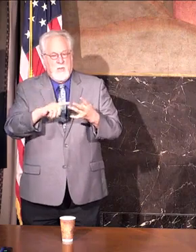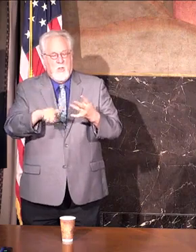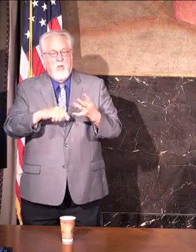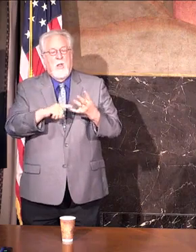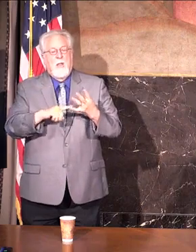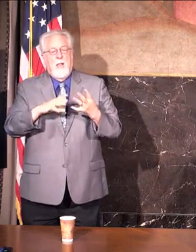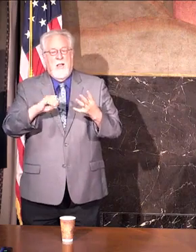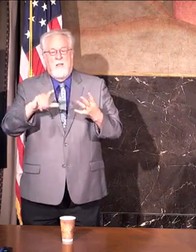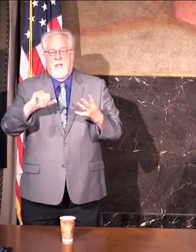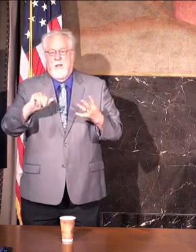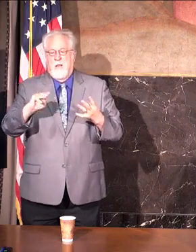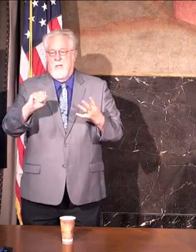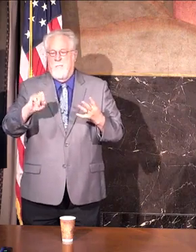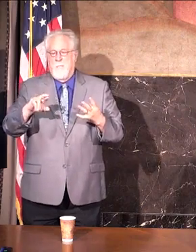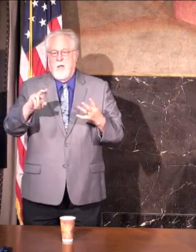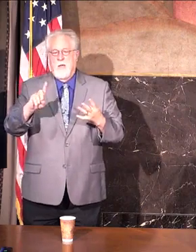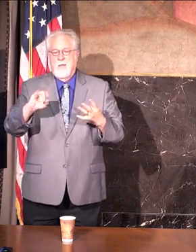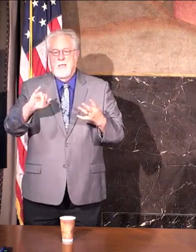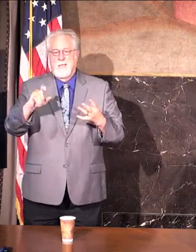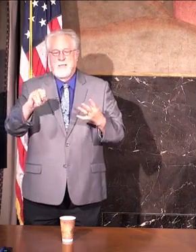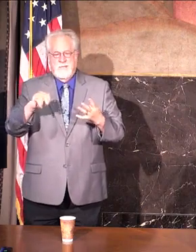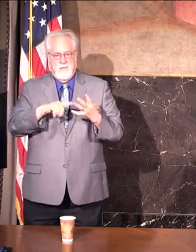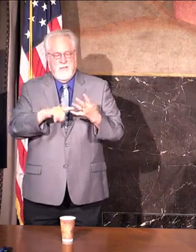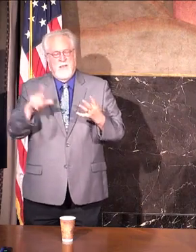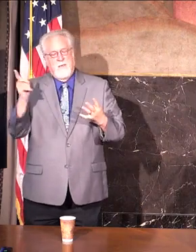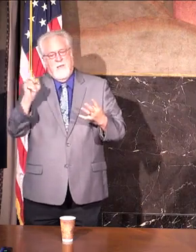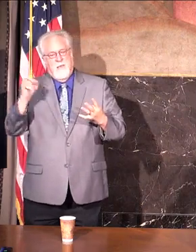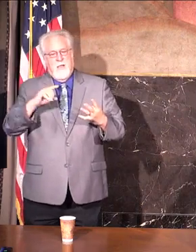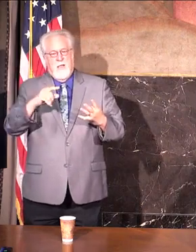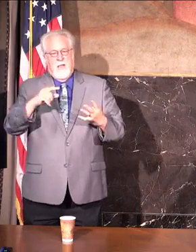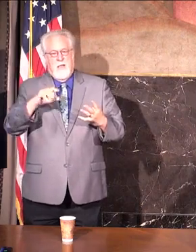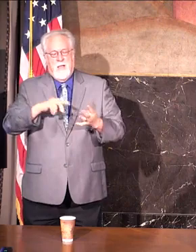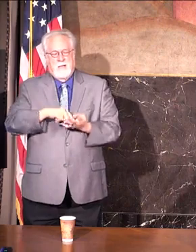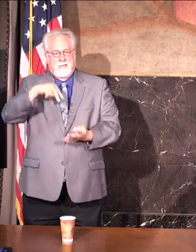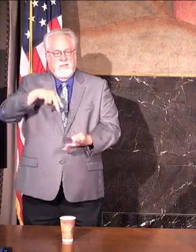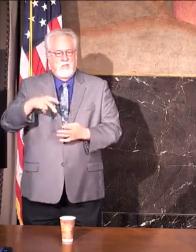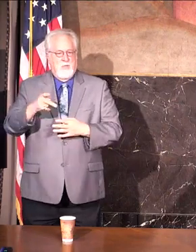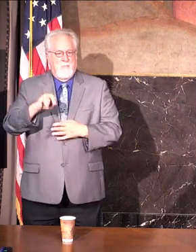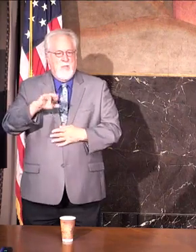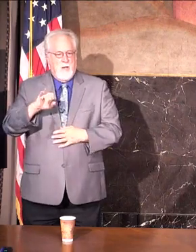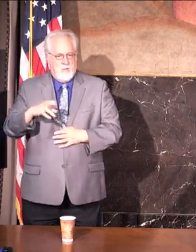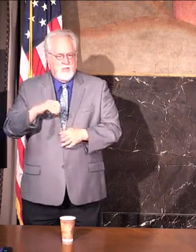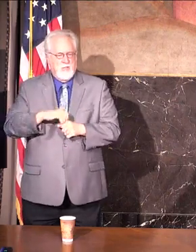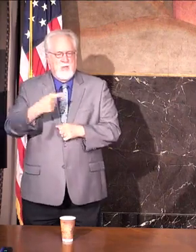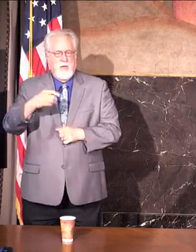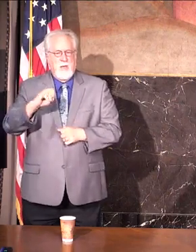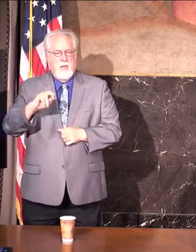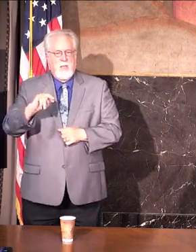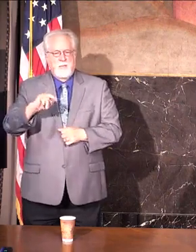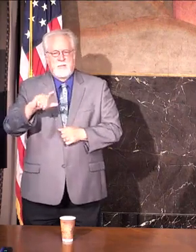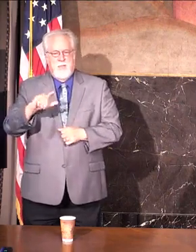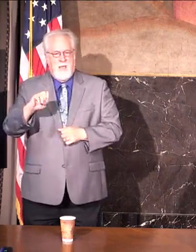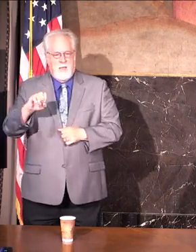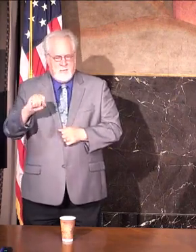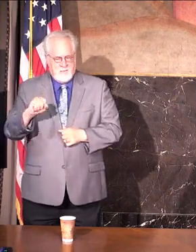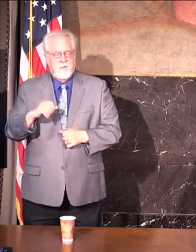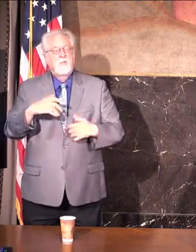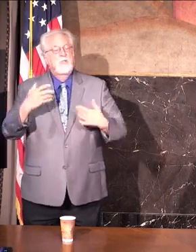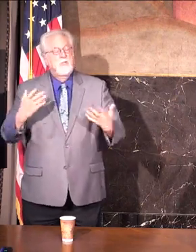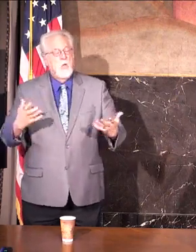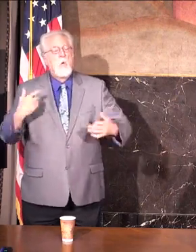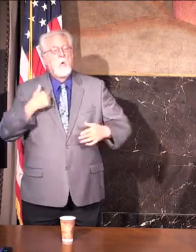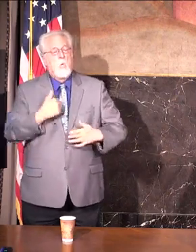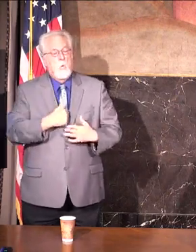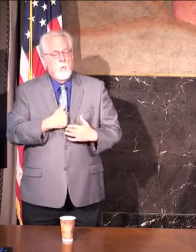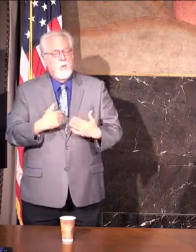at the Lamar Dixon facility out in Ascension Parish in Gonzales. So